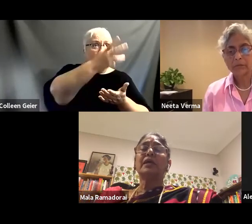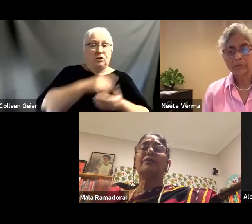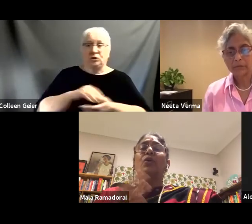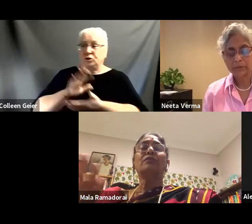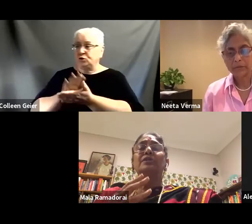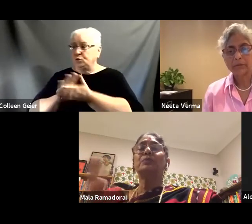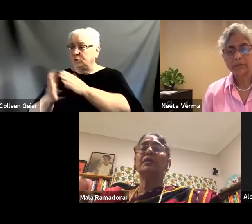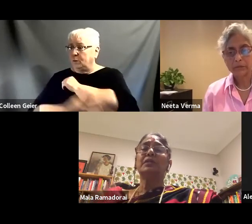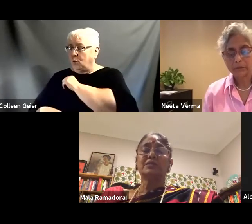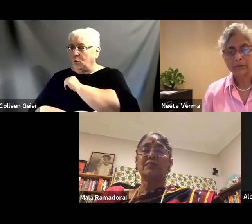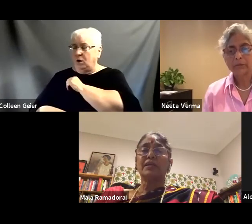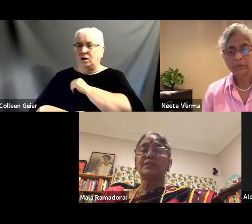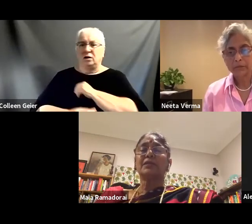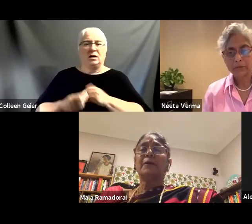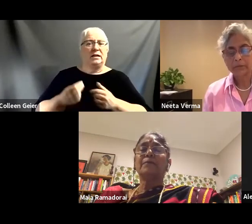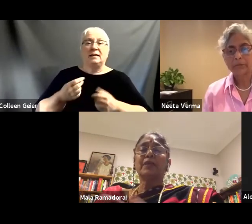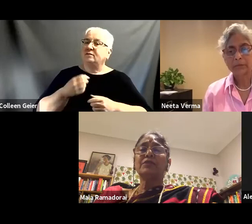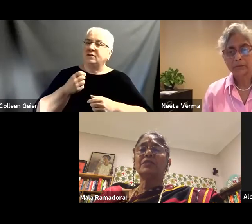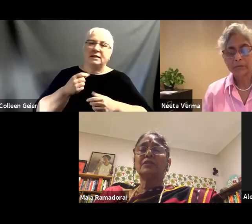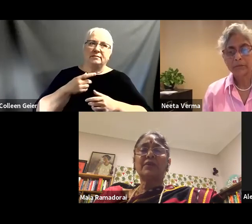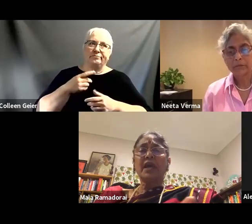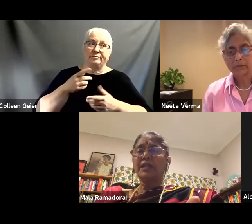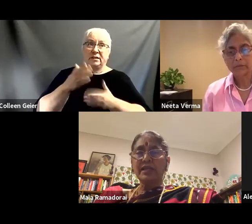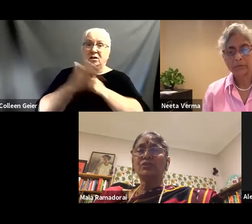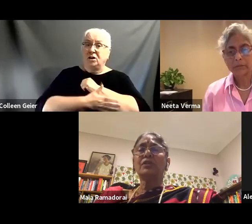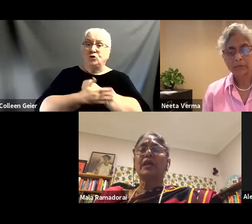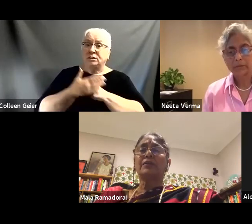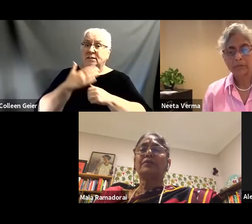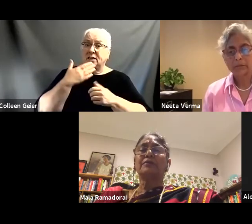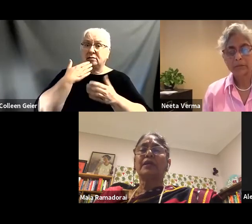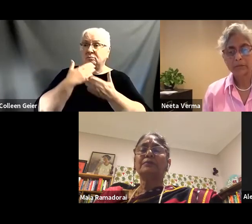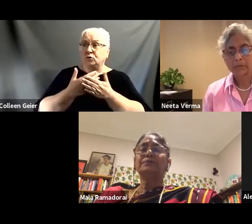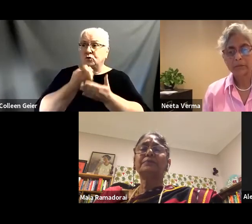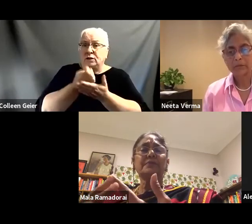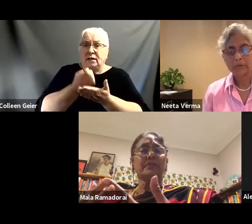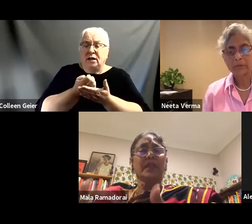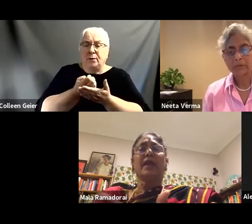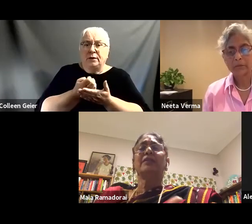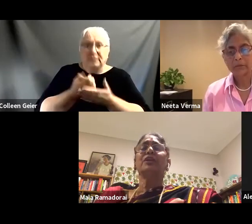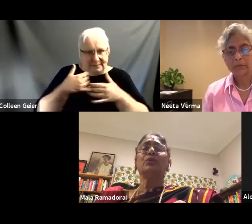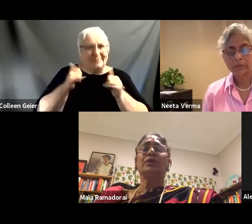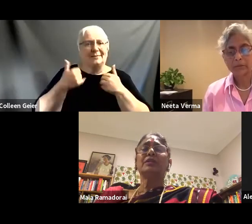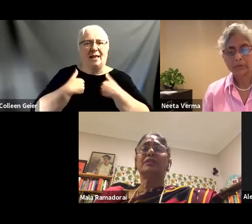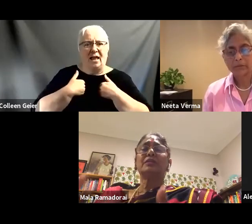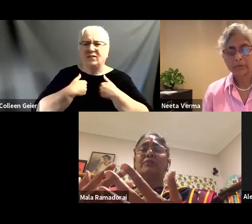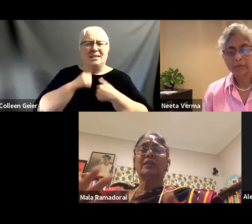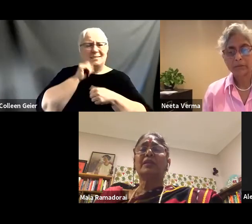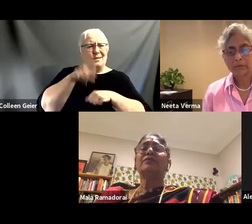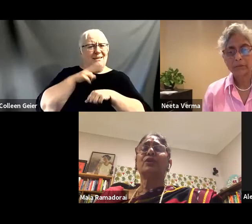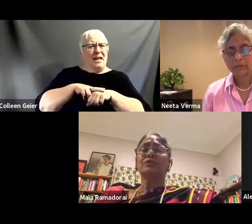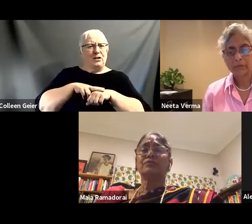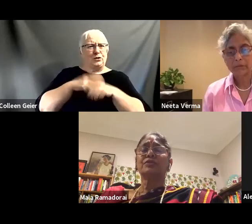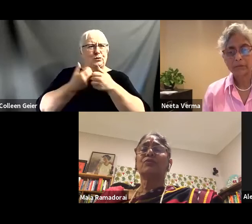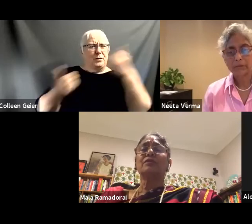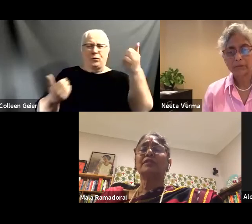think there have always been these divides, which is a very unnatural kind of a divide. And when you look at it, and when